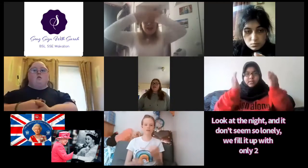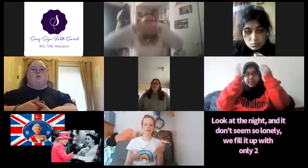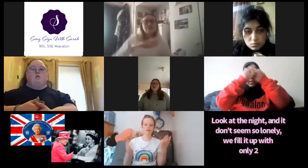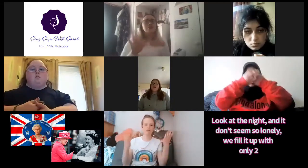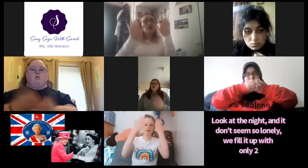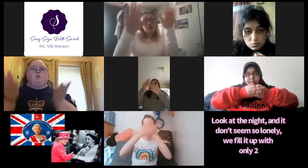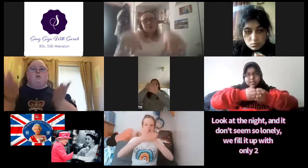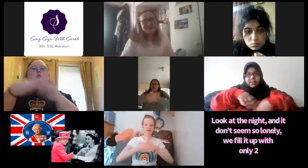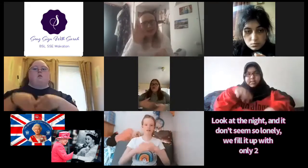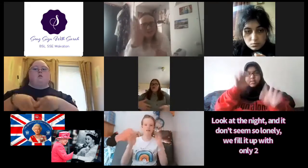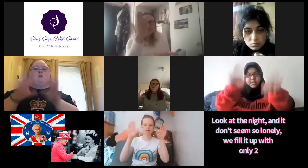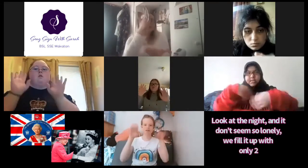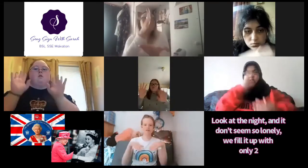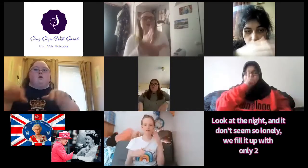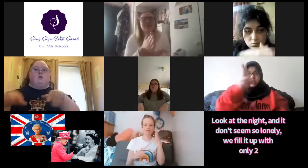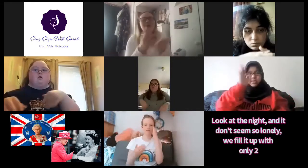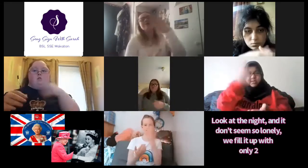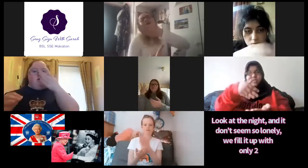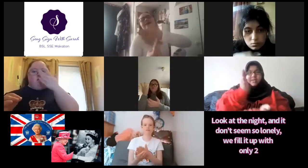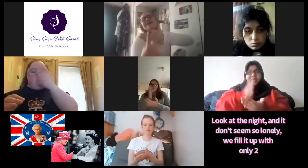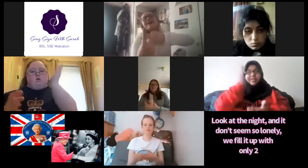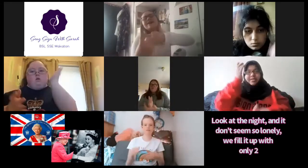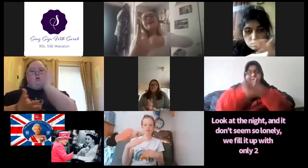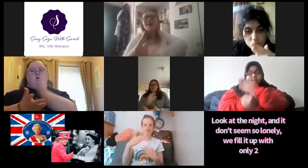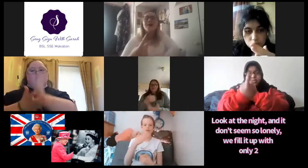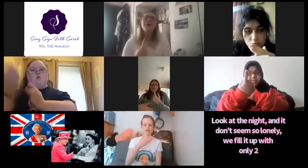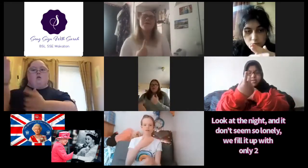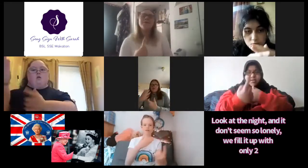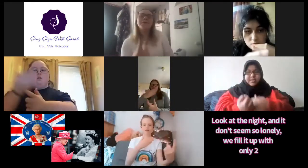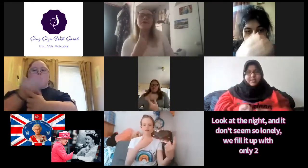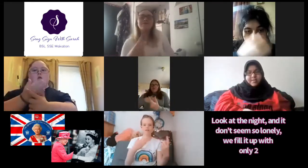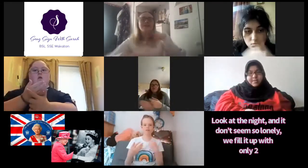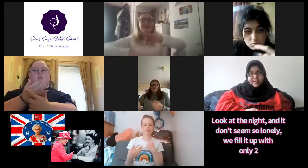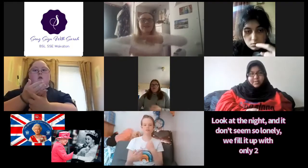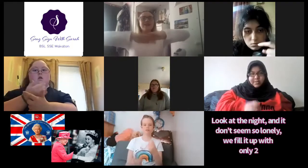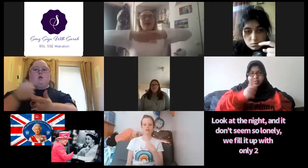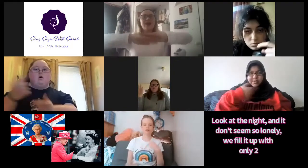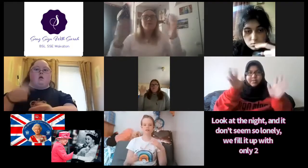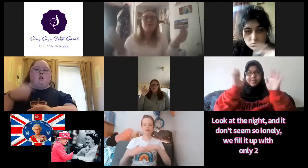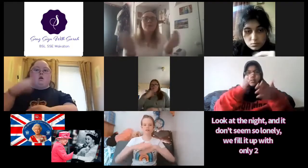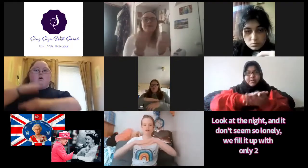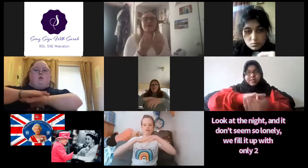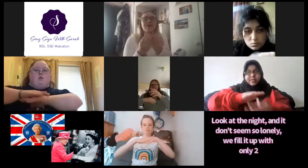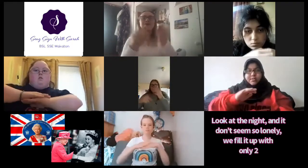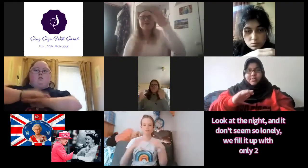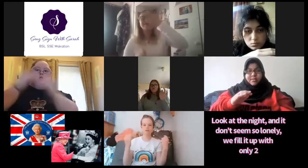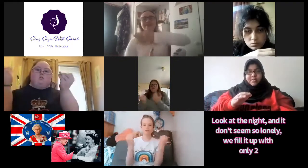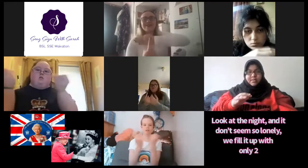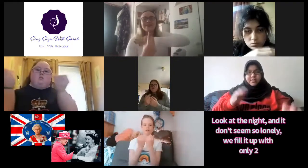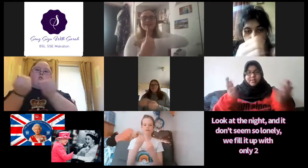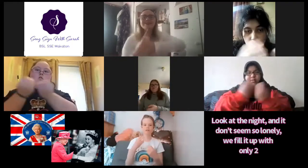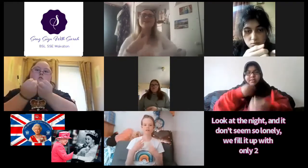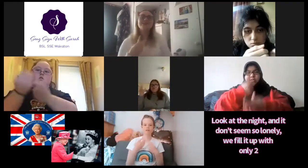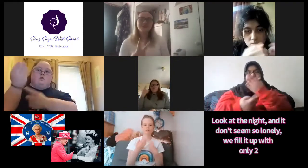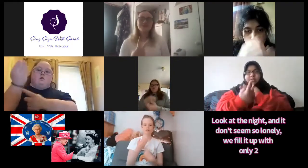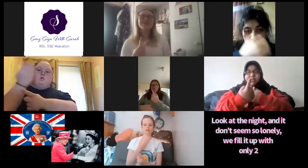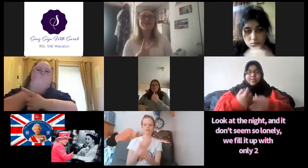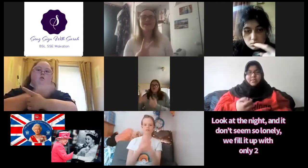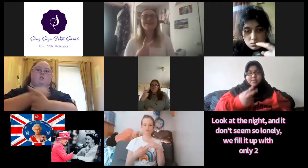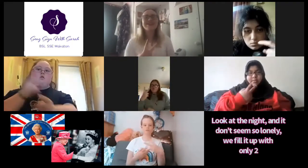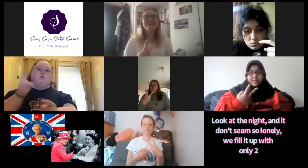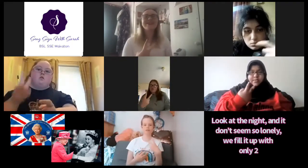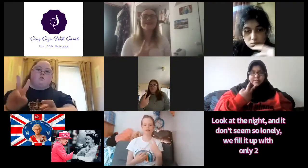And it don't seem so lonely We fill it up with only two